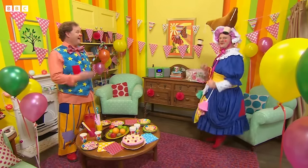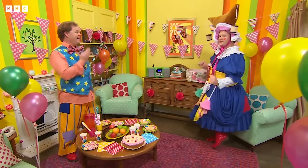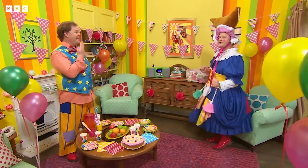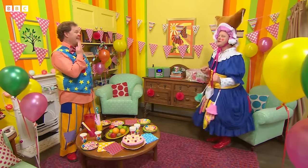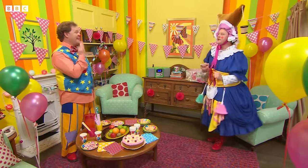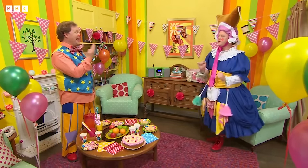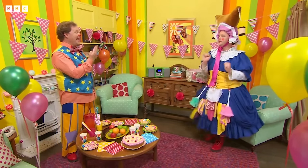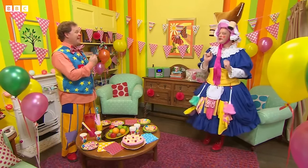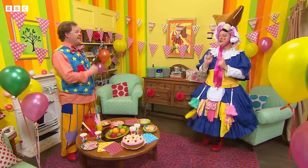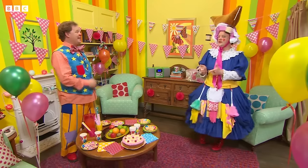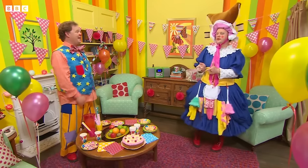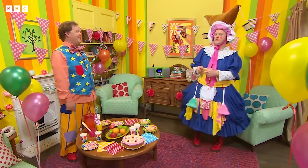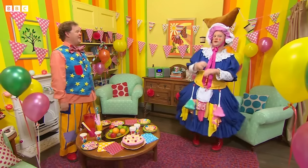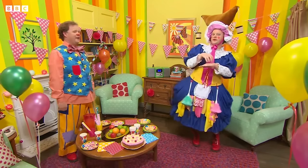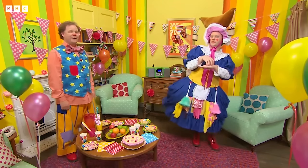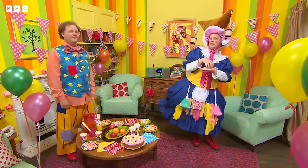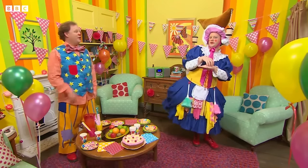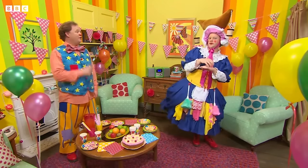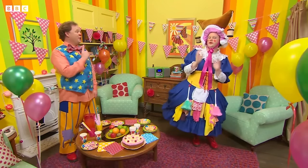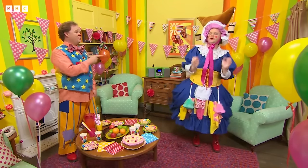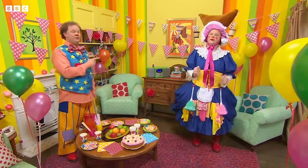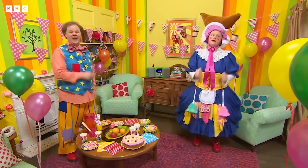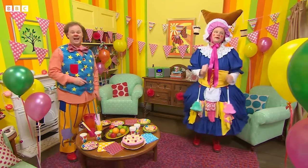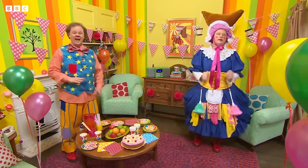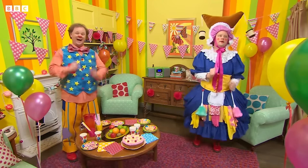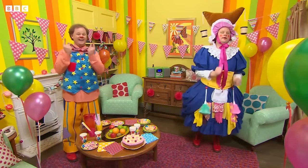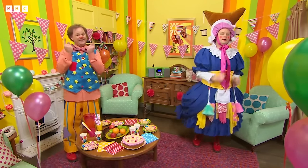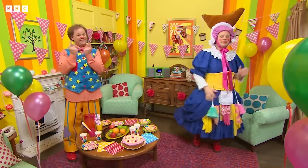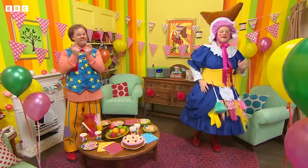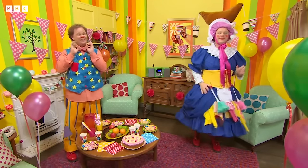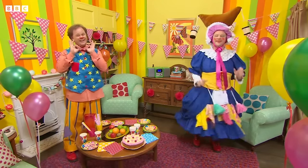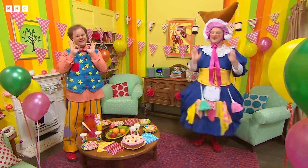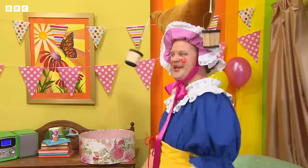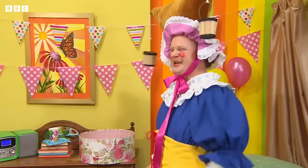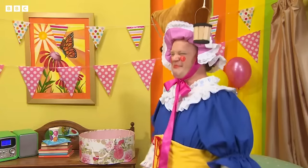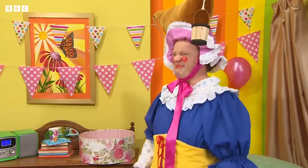Oh, thank you. You really are something special.